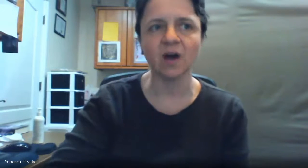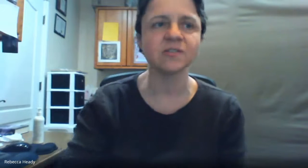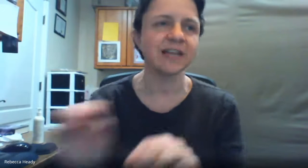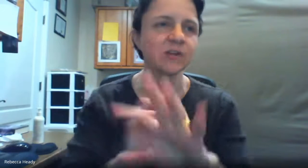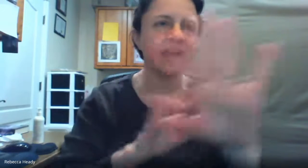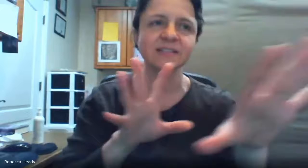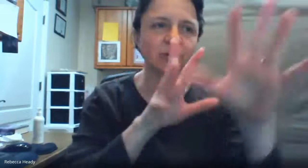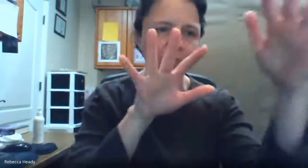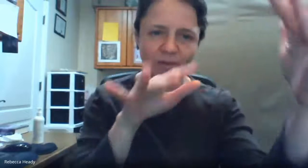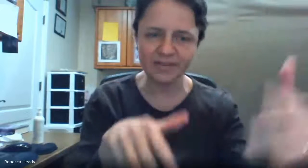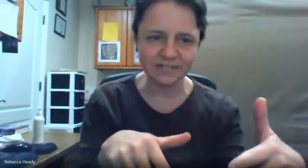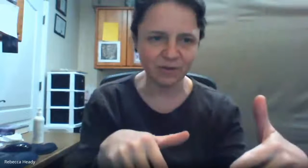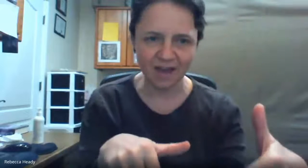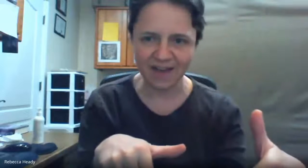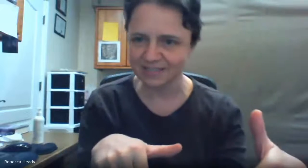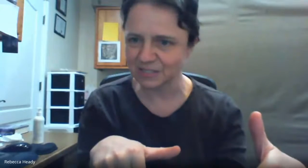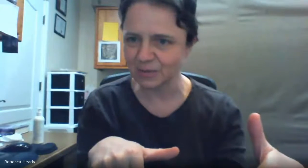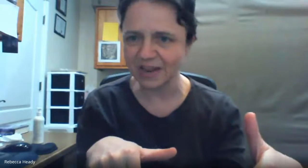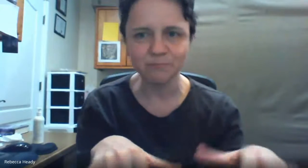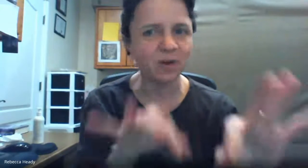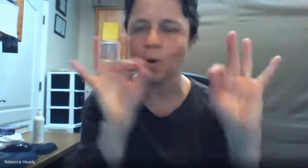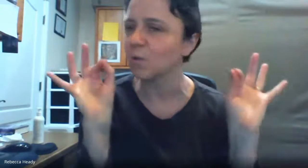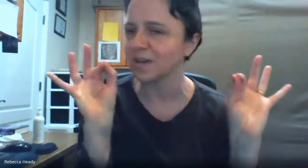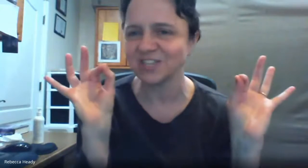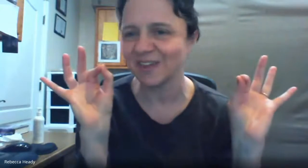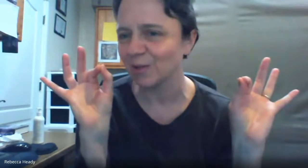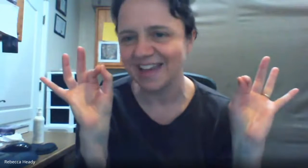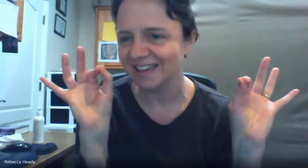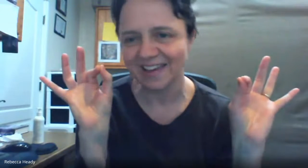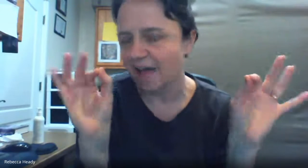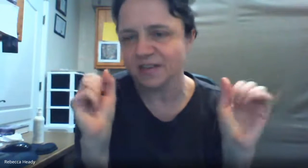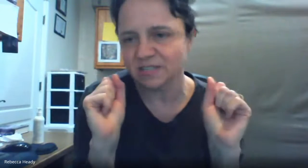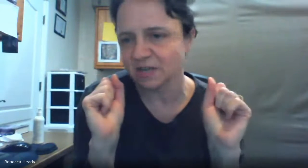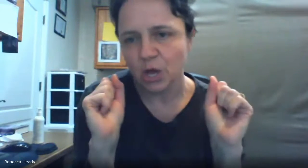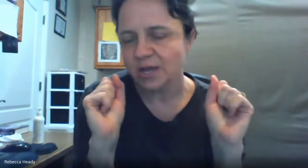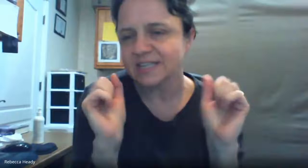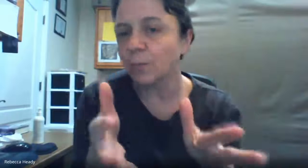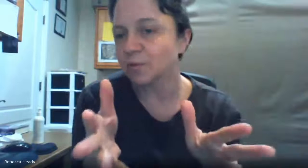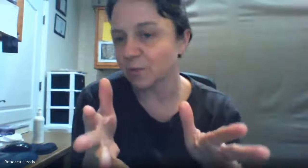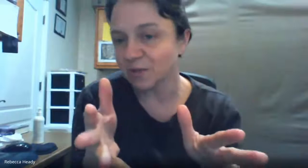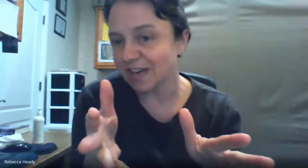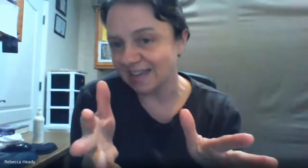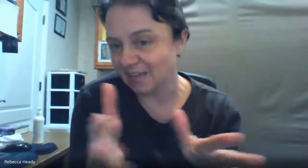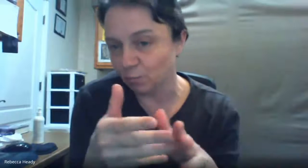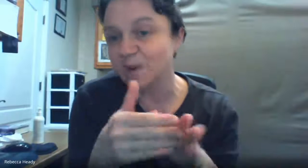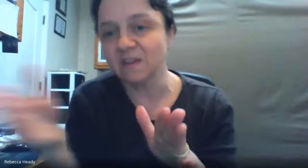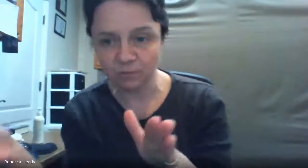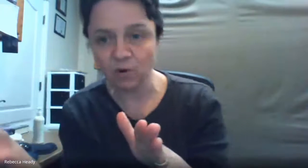I'll just let you guys look through the list if you have access to it and pick one question that you like, and then just tell me which one you're gonna, read the